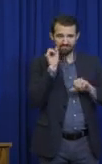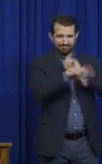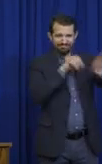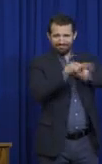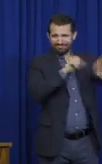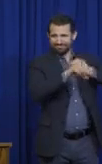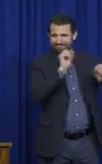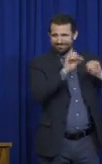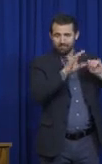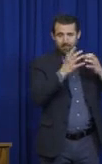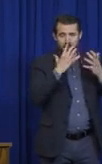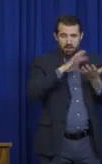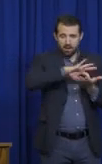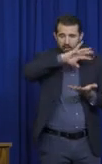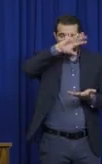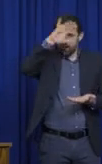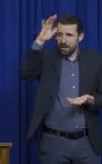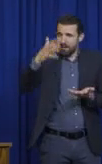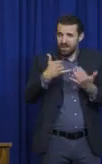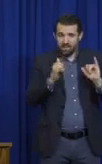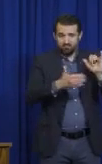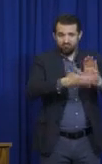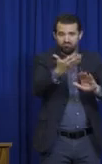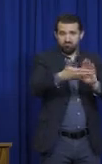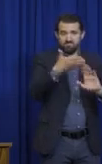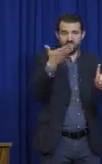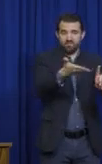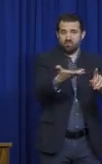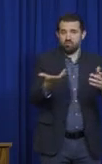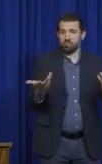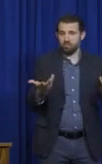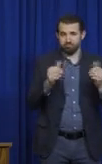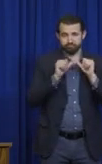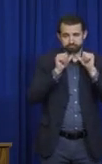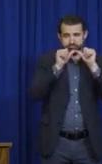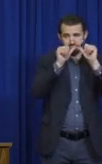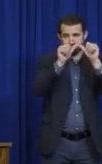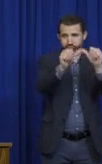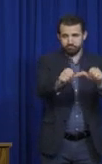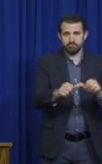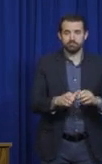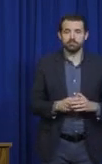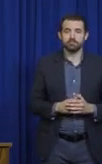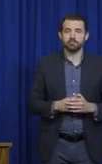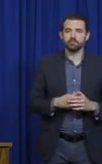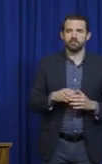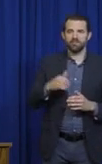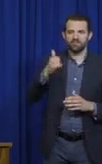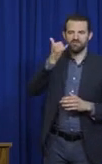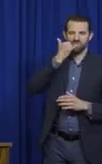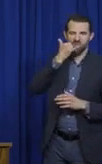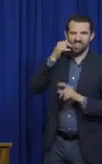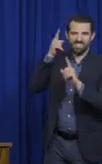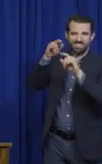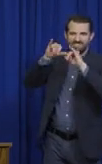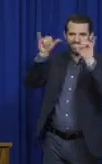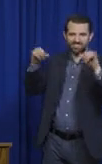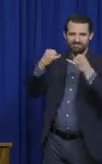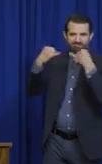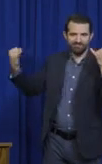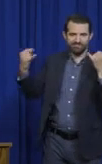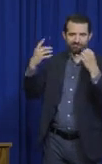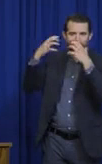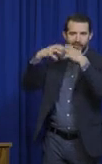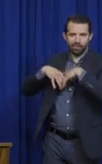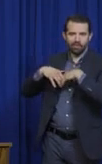of the hits that have been taken. But the phone line, yes, did crash. We had a day where